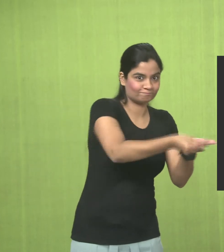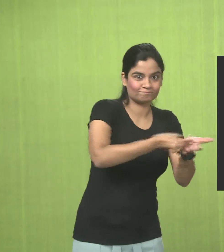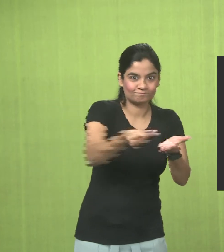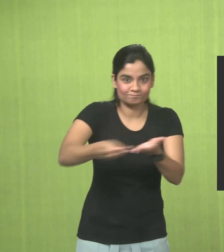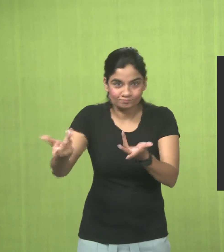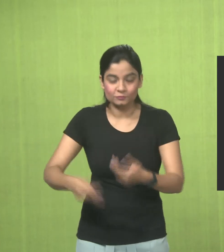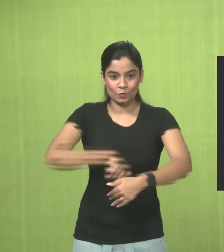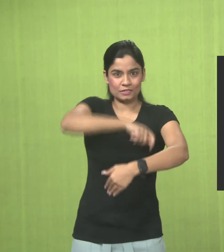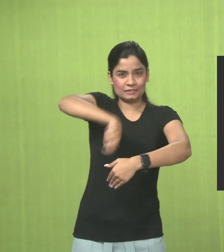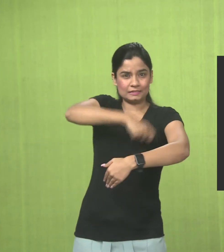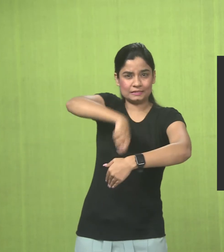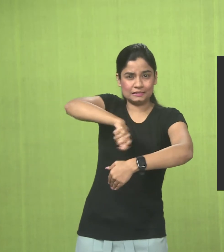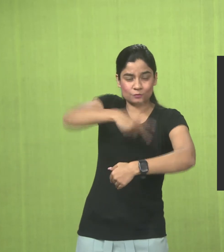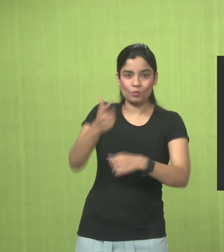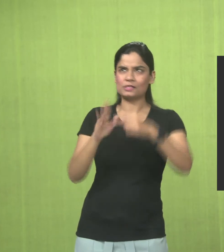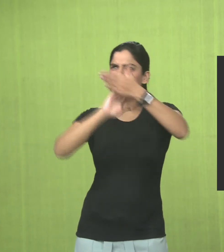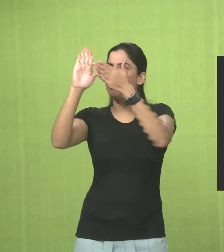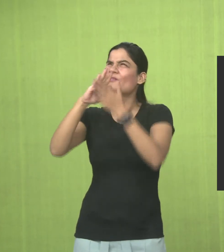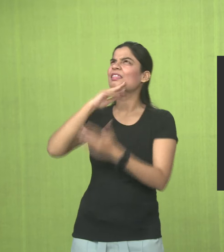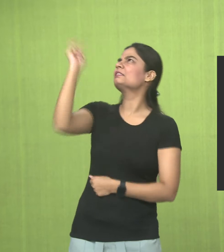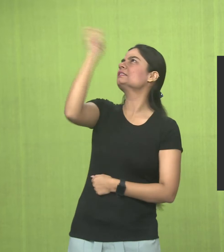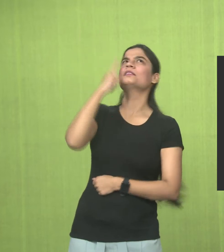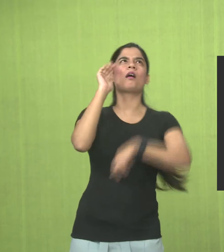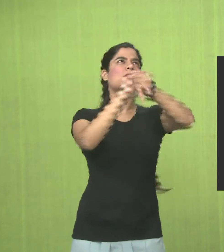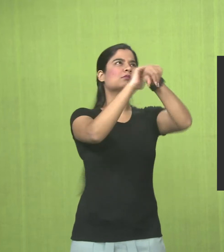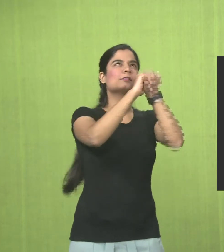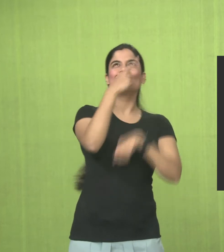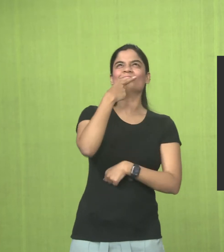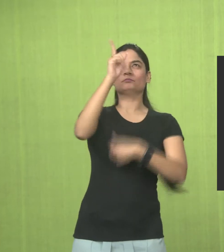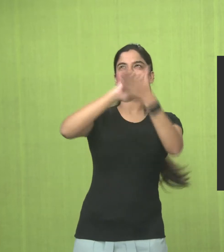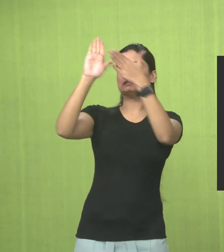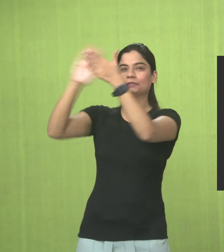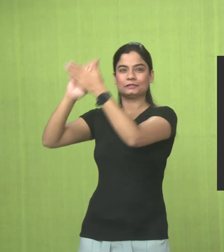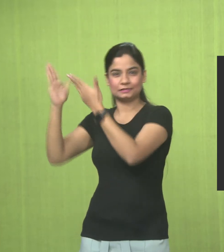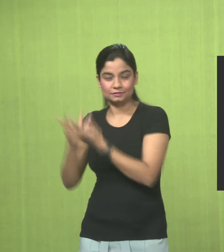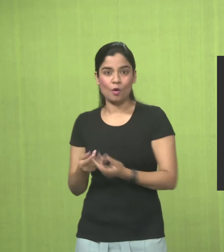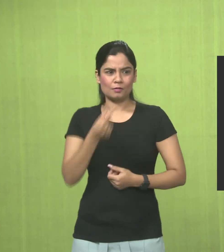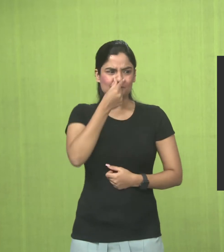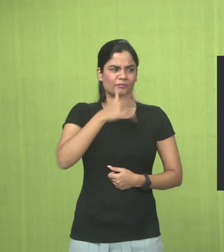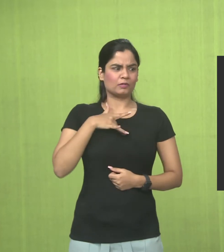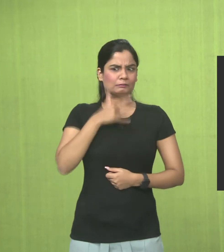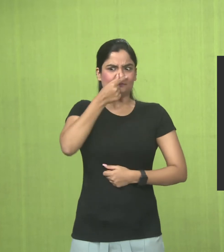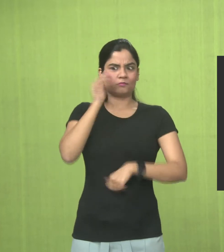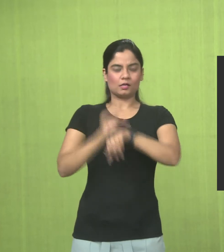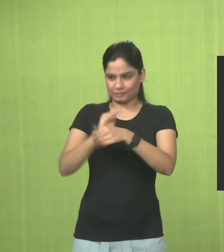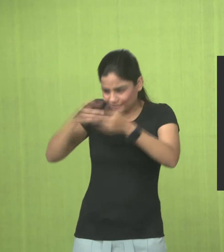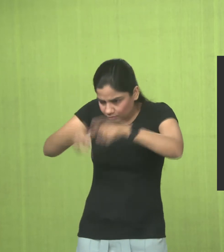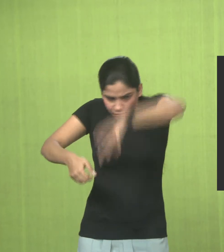time, serving the food, cooking the food, cleaning the house wherever we see the dirt, and if we're feeling there's